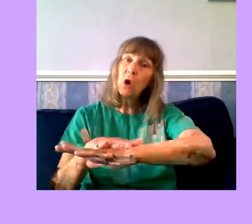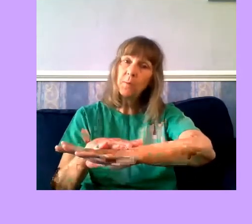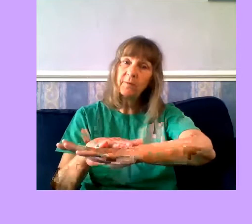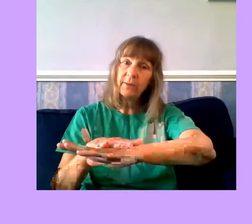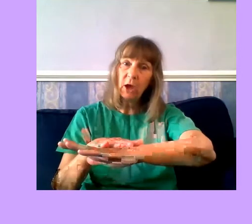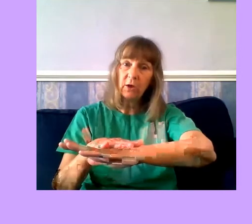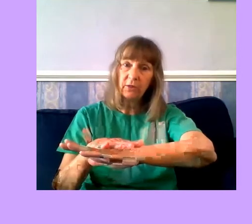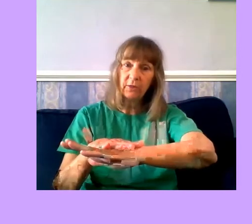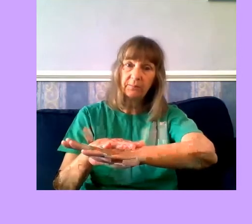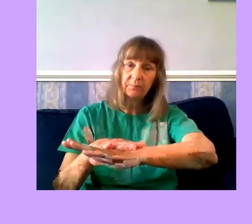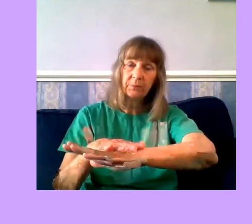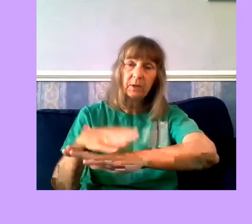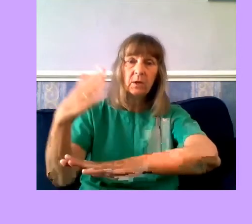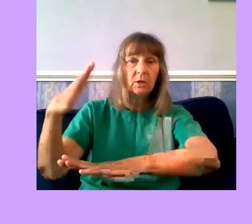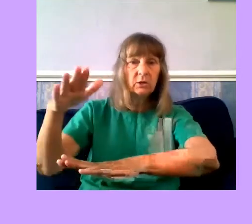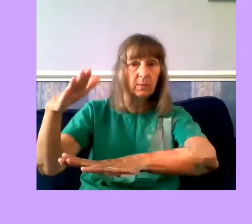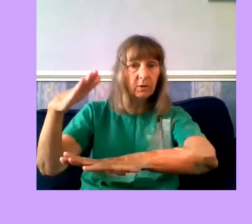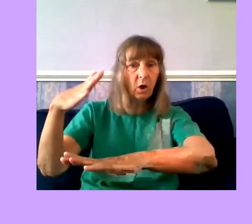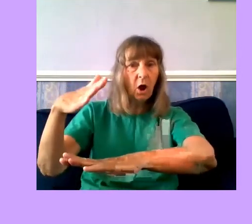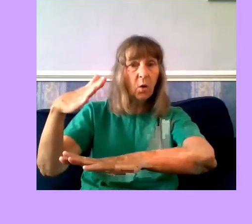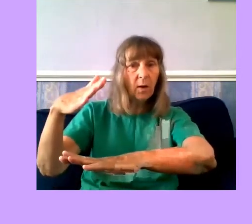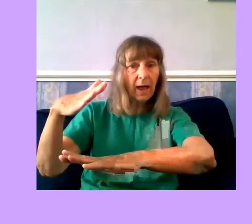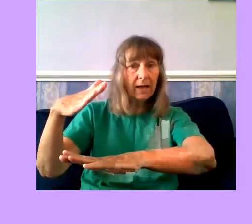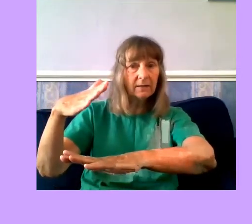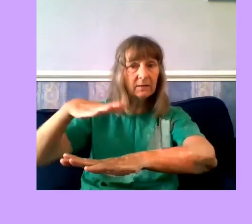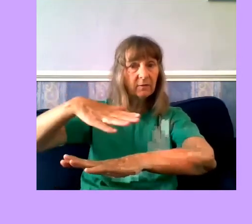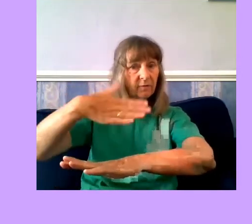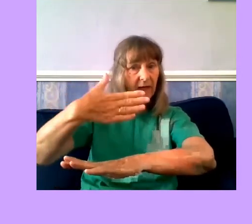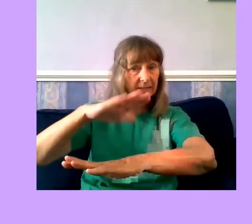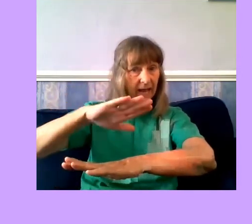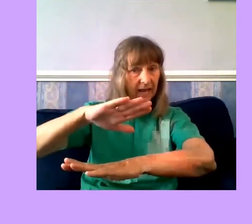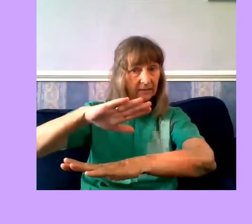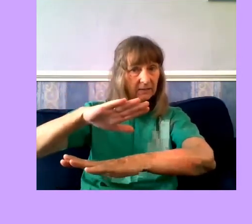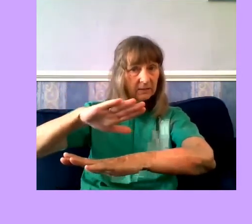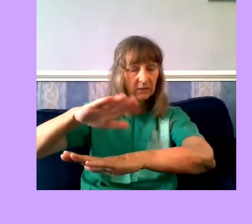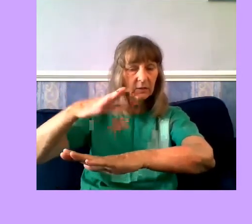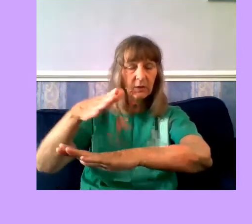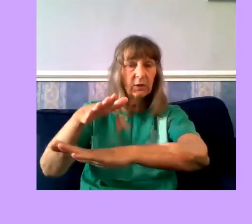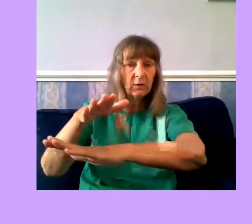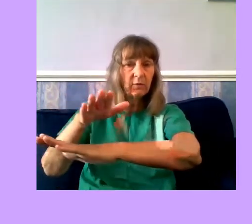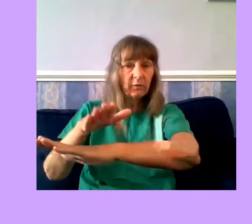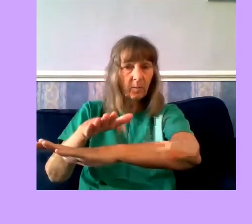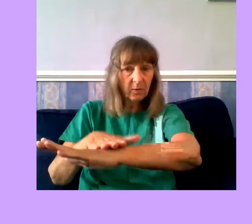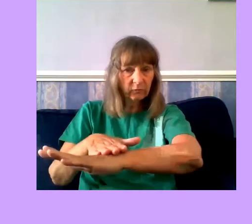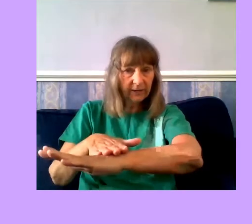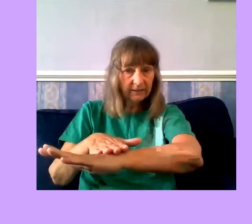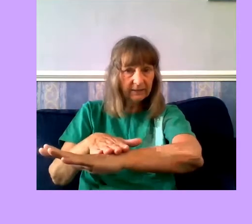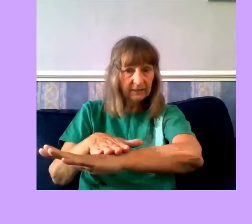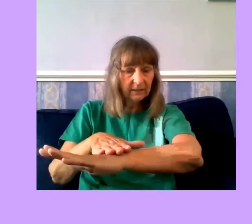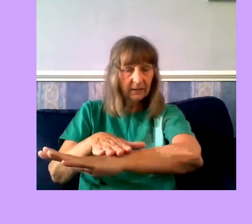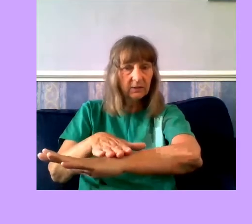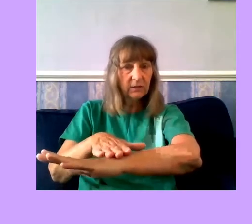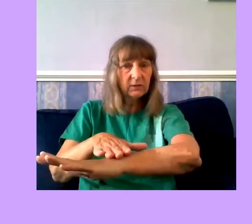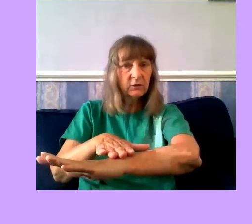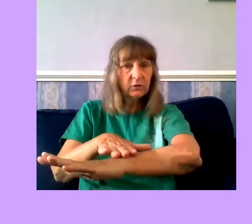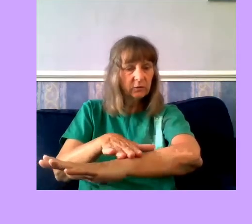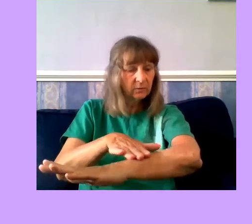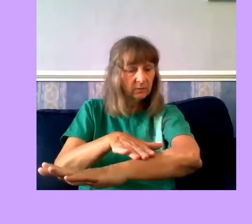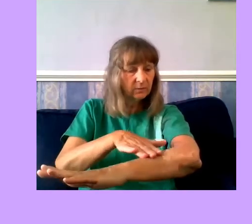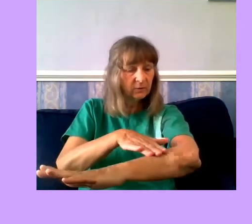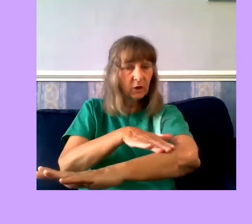grows on top of the earth. So with your whole hand, flat hand, from the wrist,